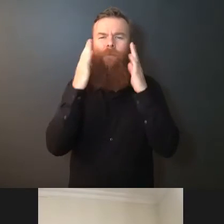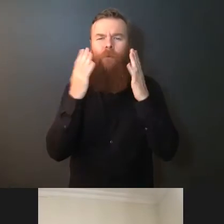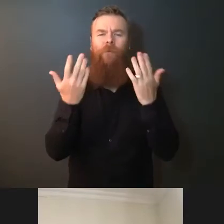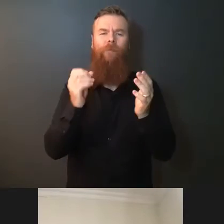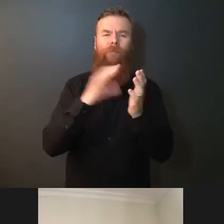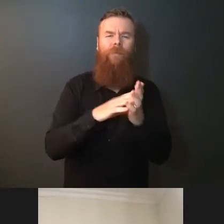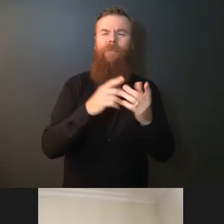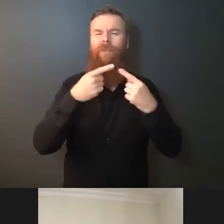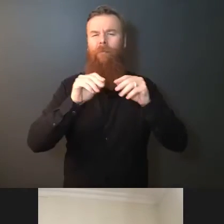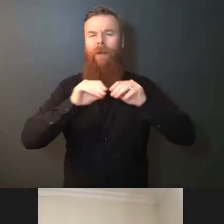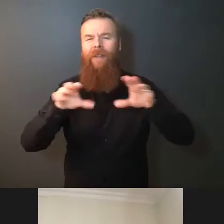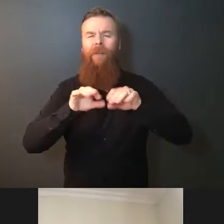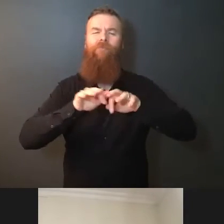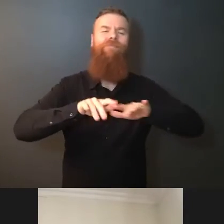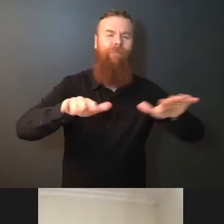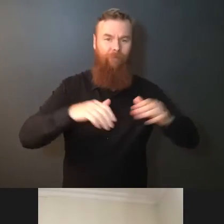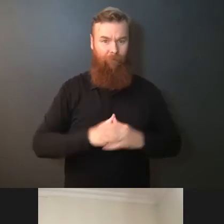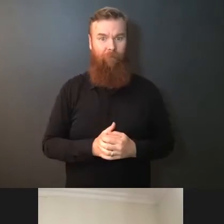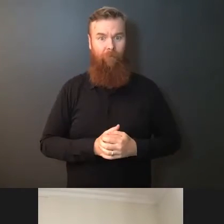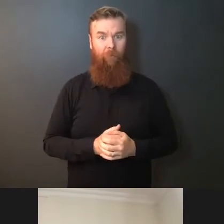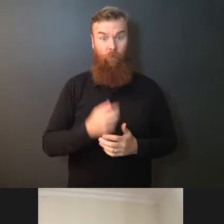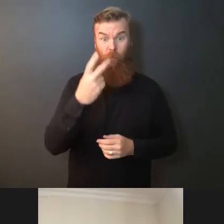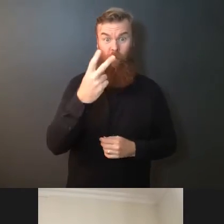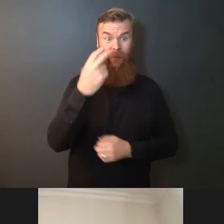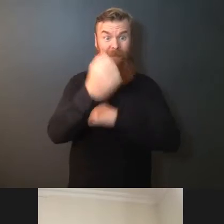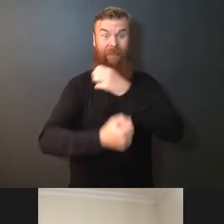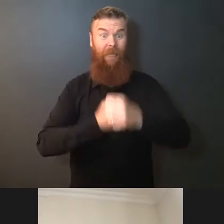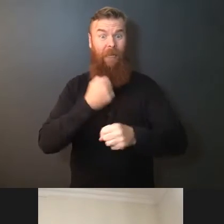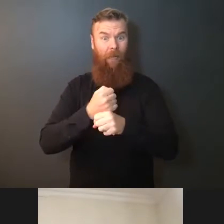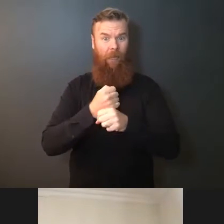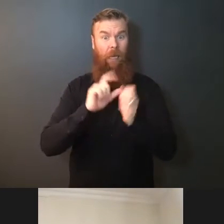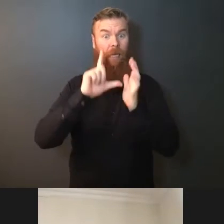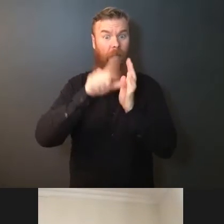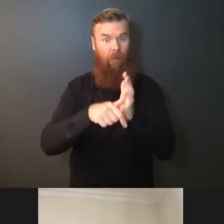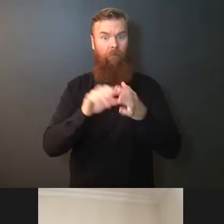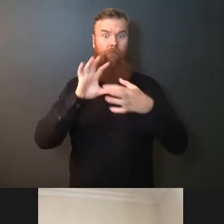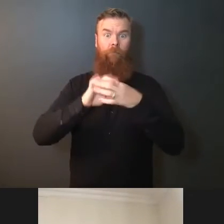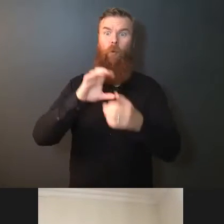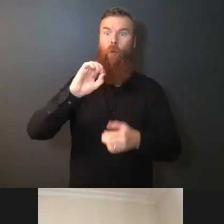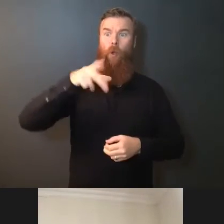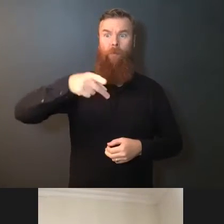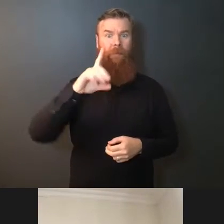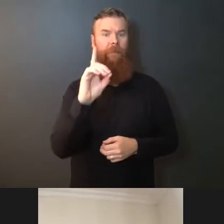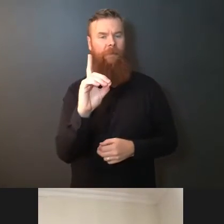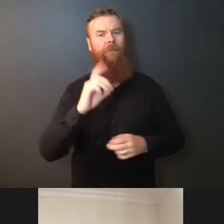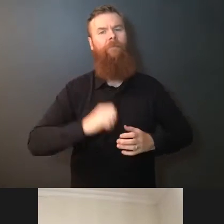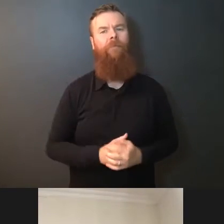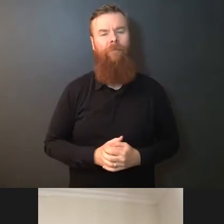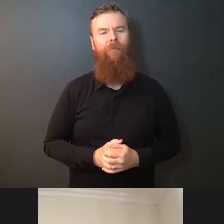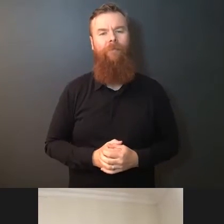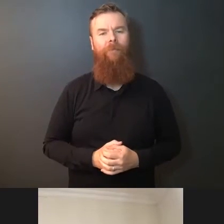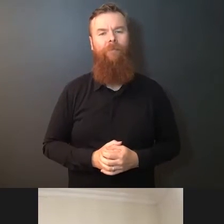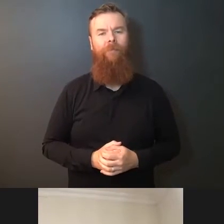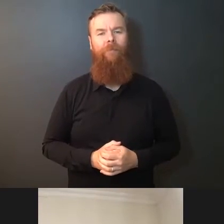I joined an OPD named ABRACA, the Brazilian Association for Action on the Rights